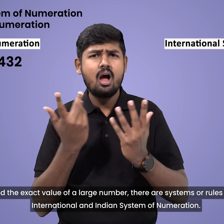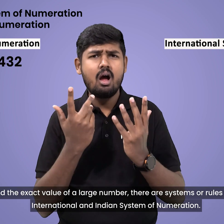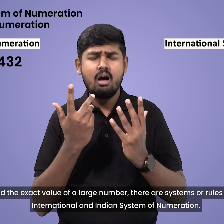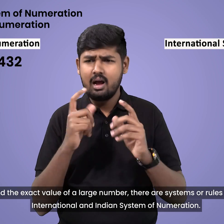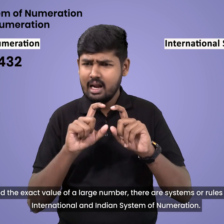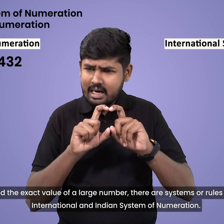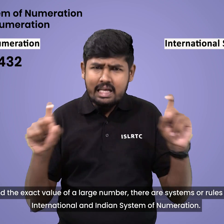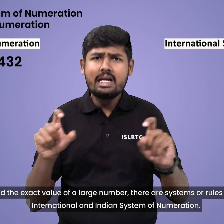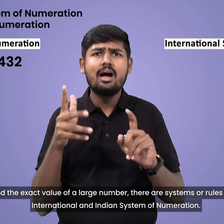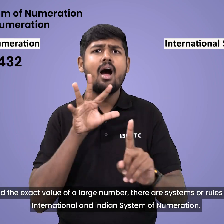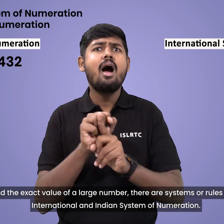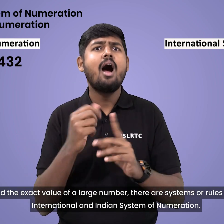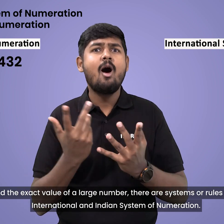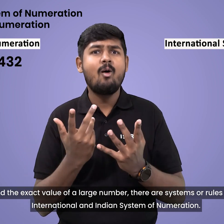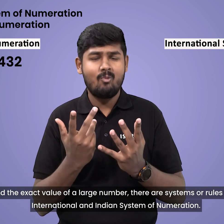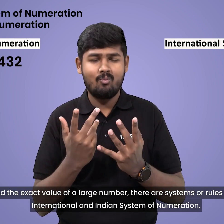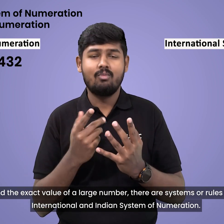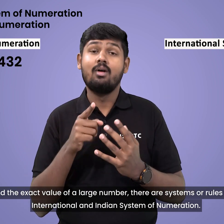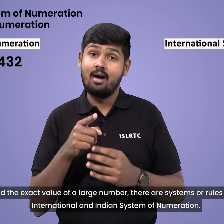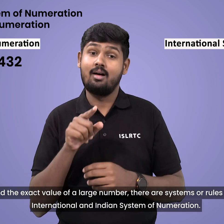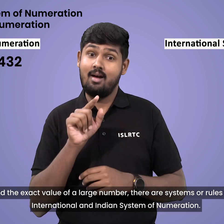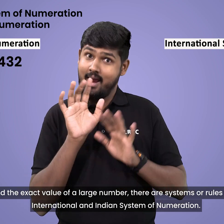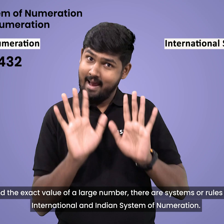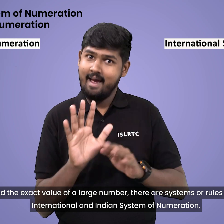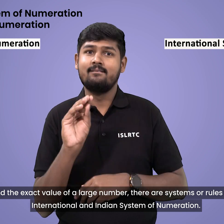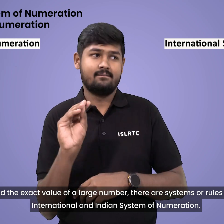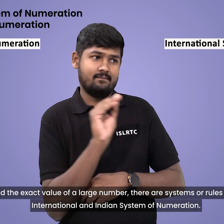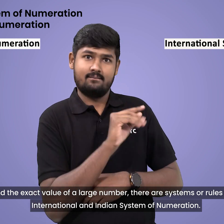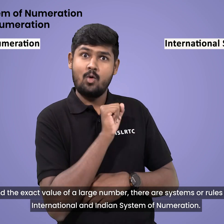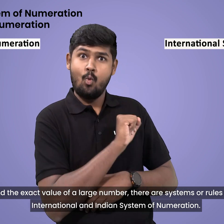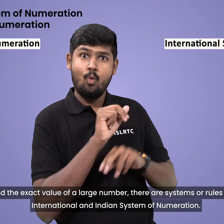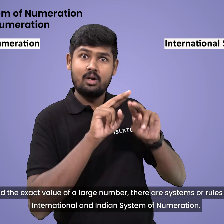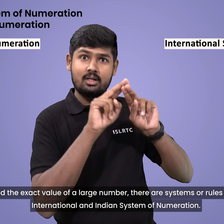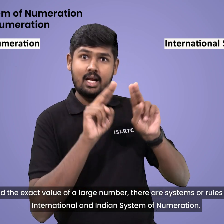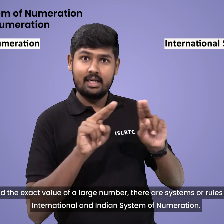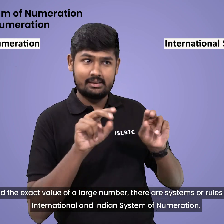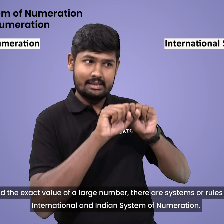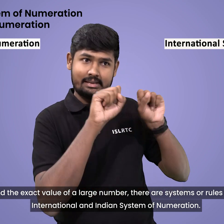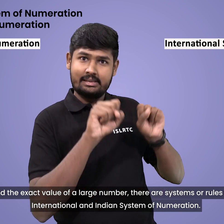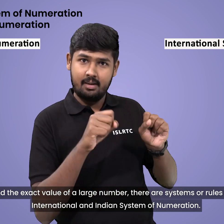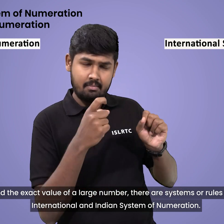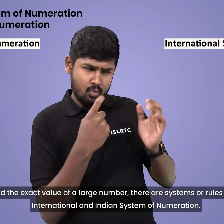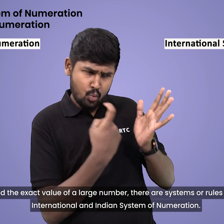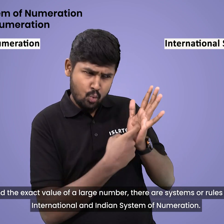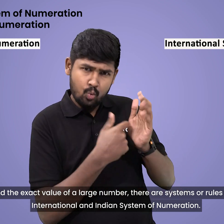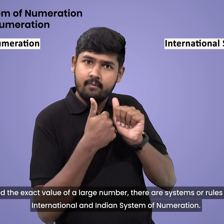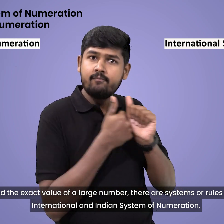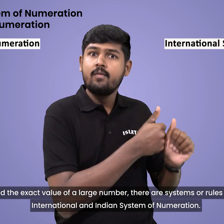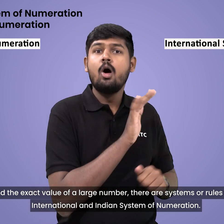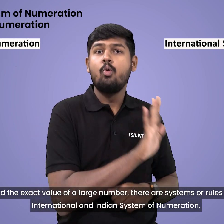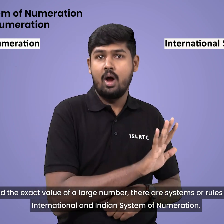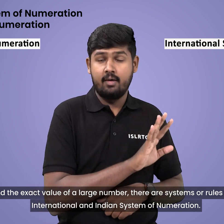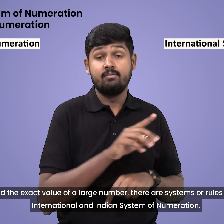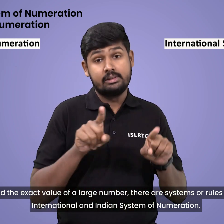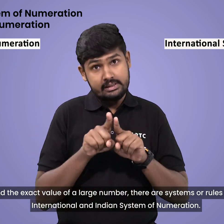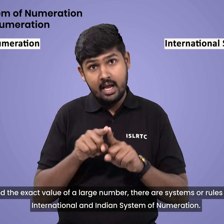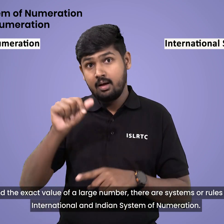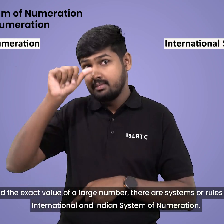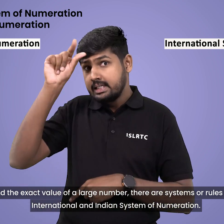To understand the exact value of a large number, there are systems or rules followed by the International